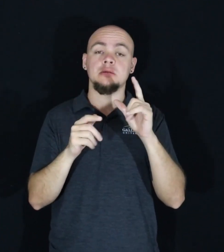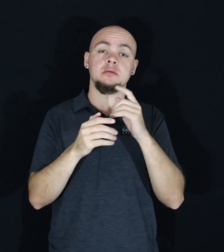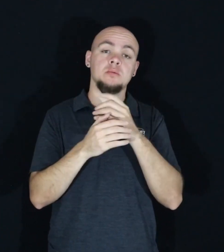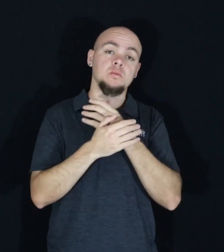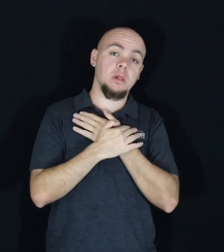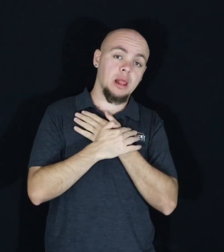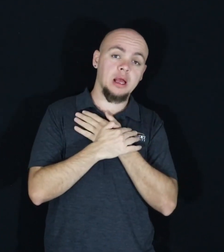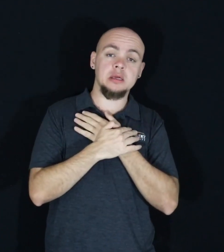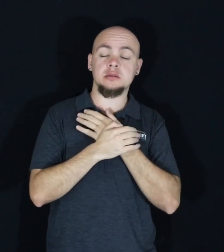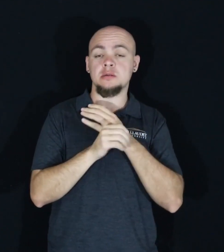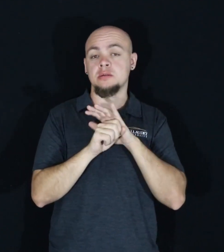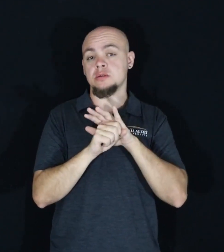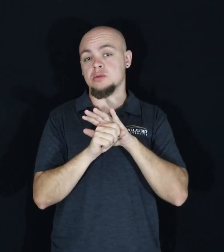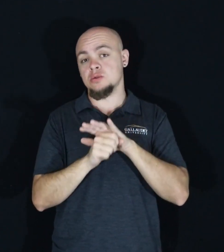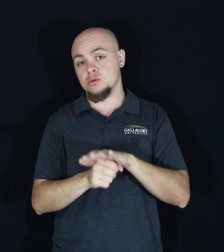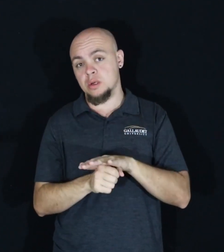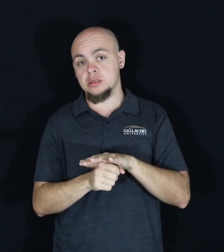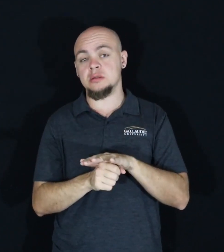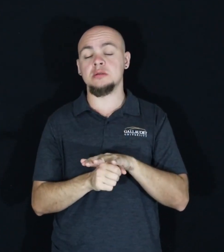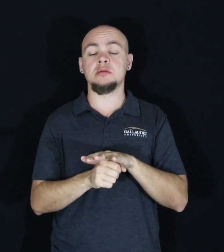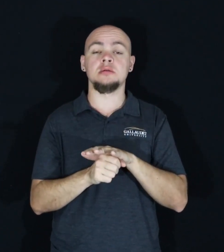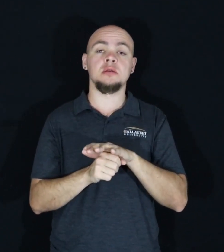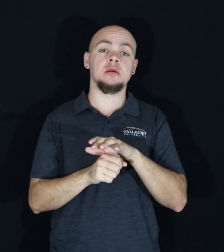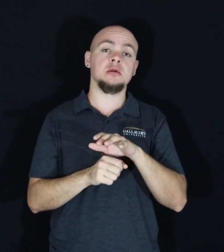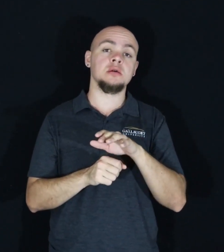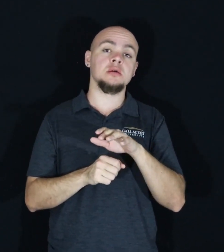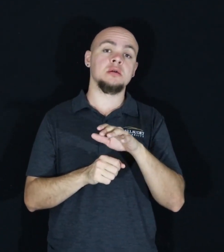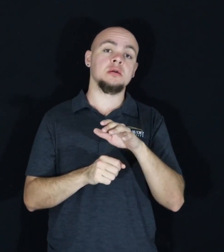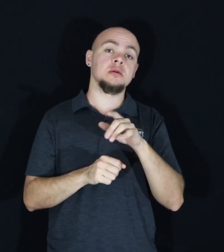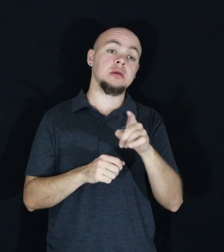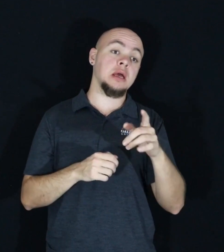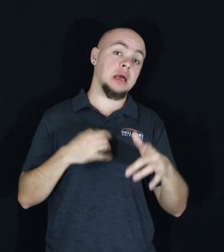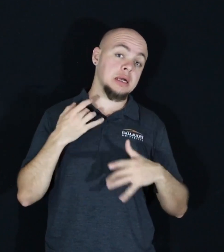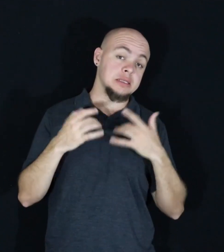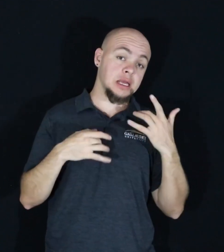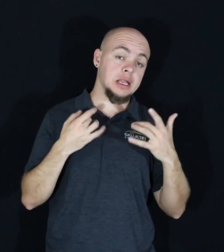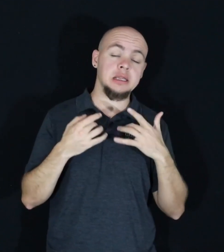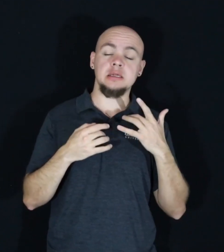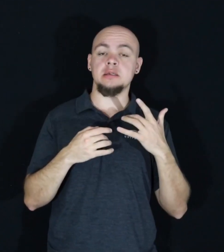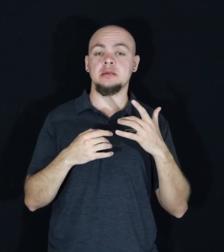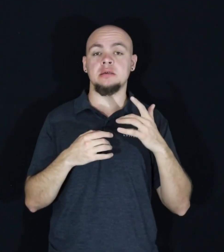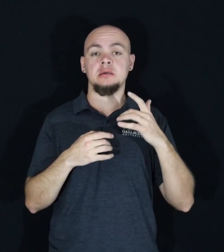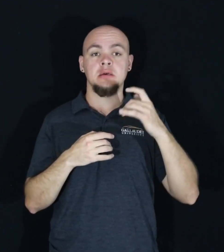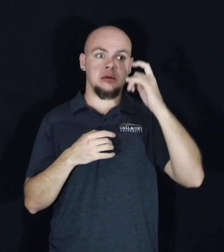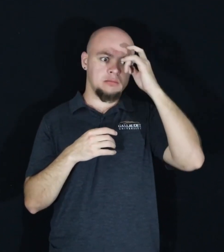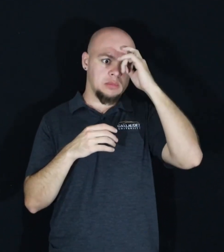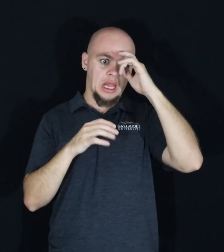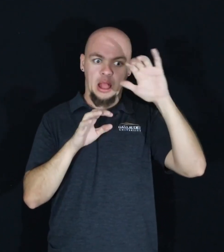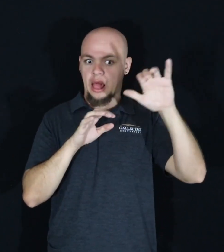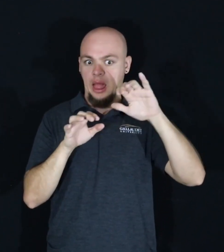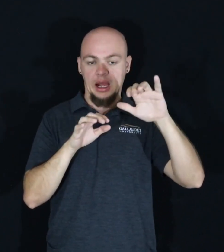it's different when you are excited or even in high mental activity.